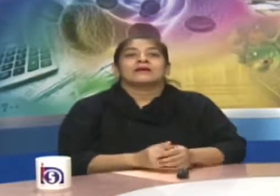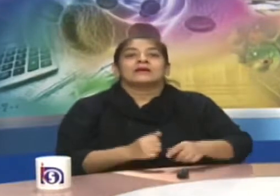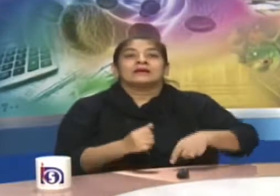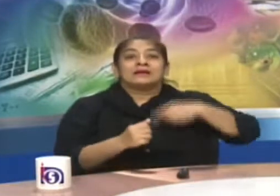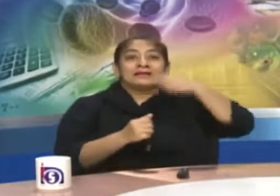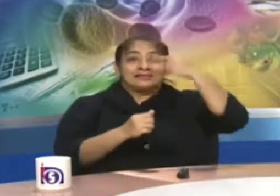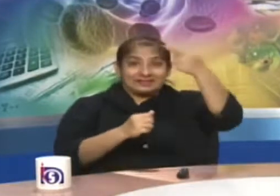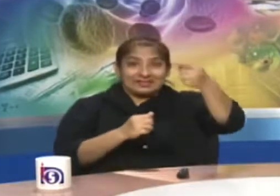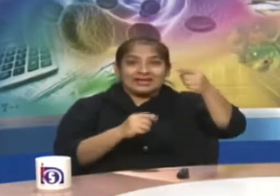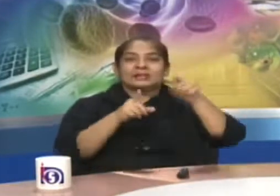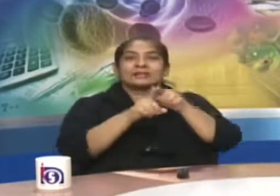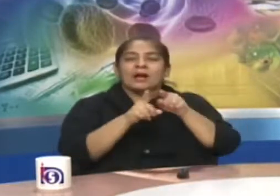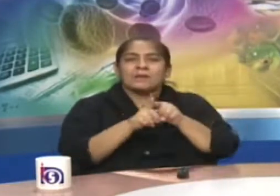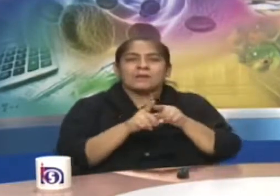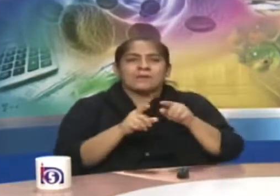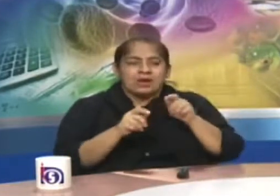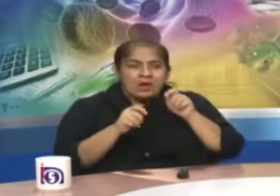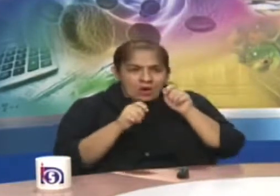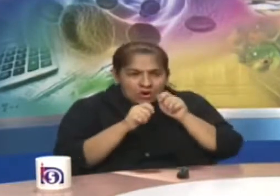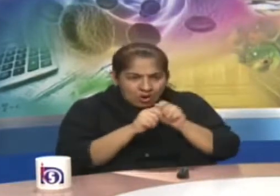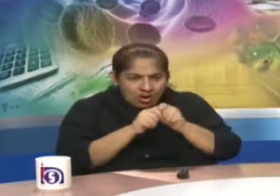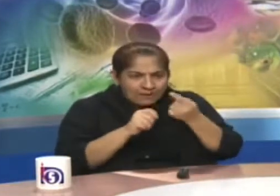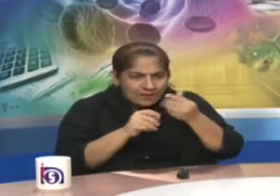it works as a barometer.